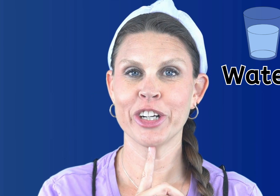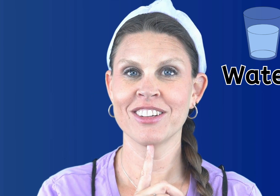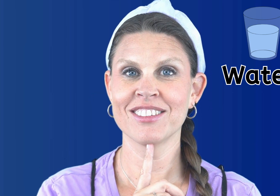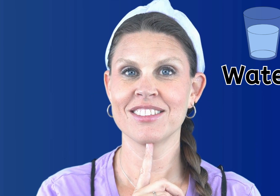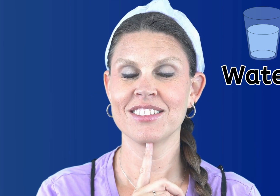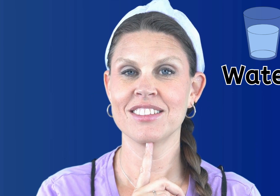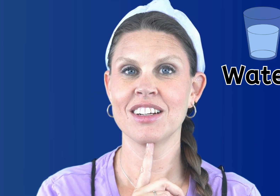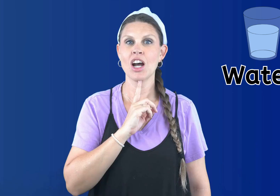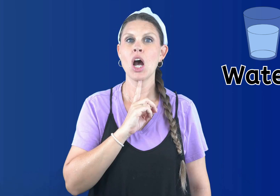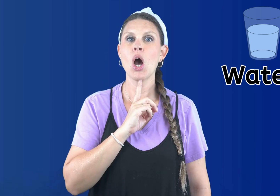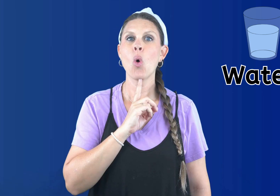Water.